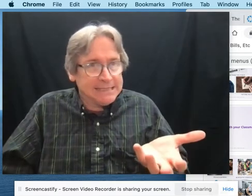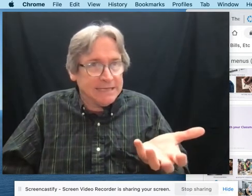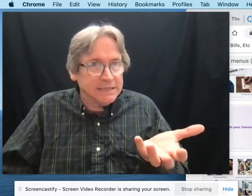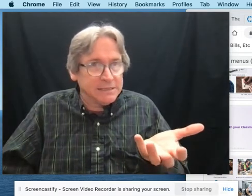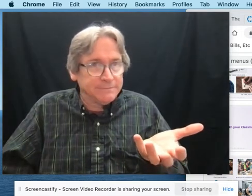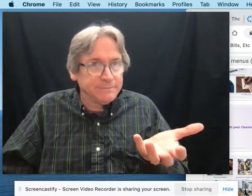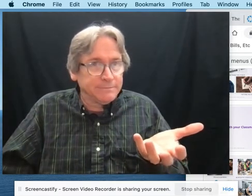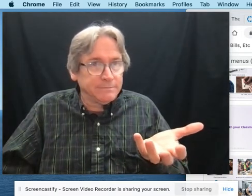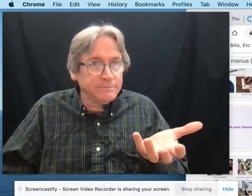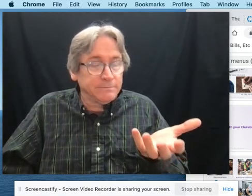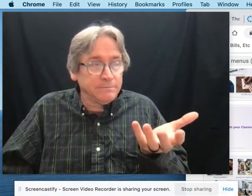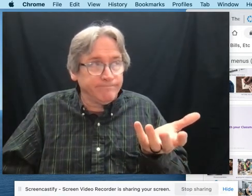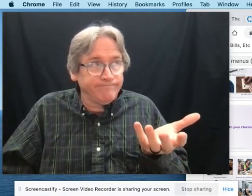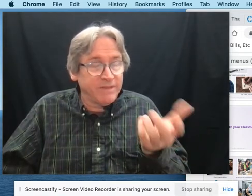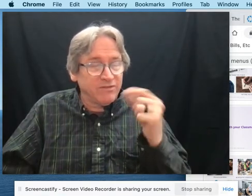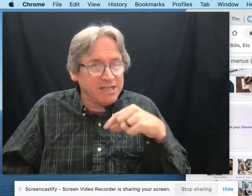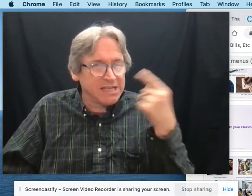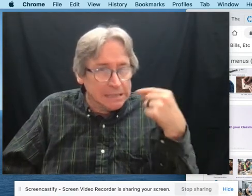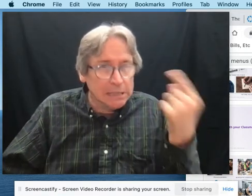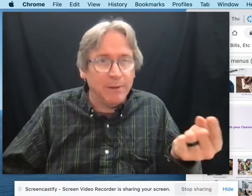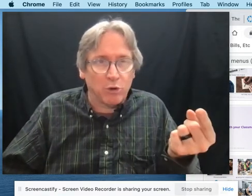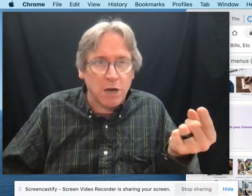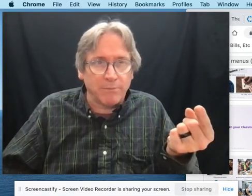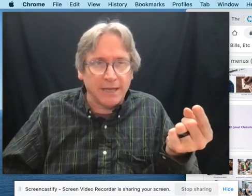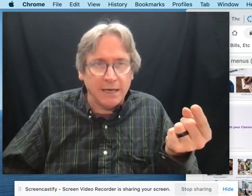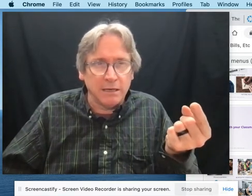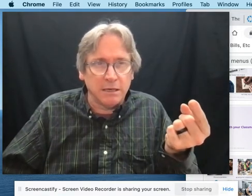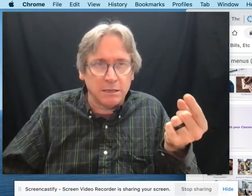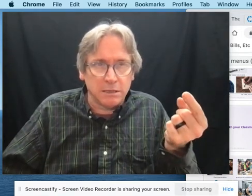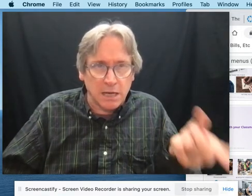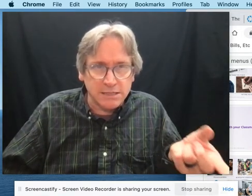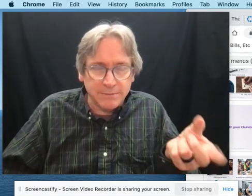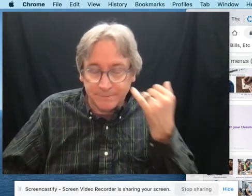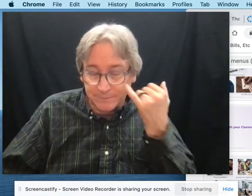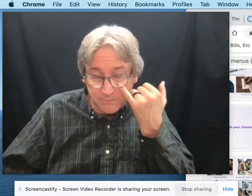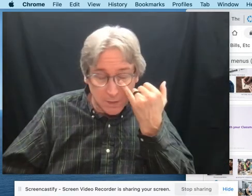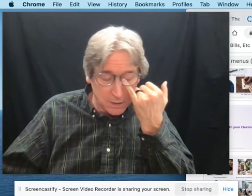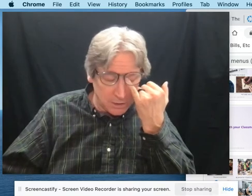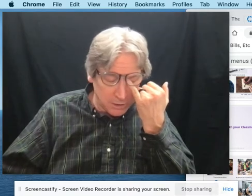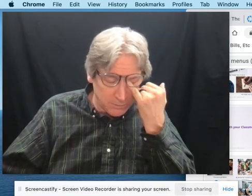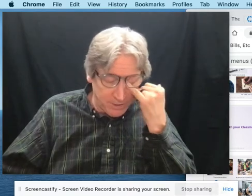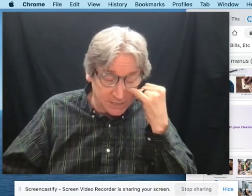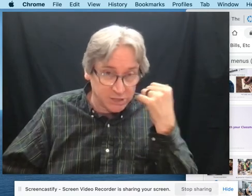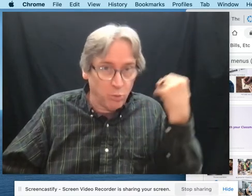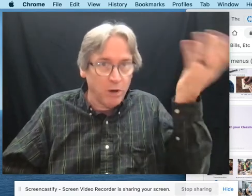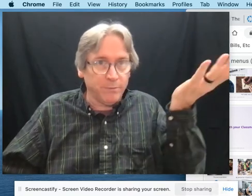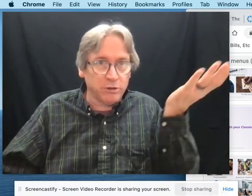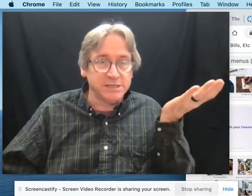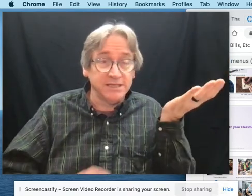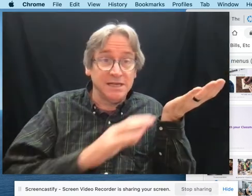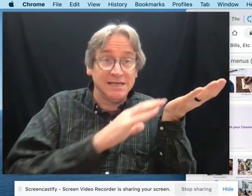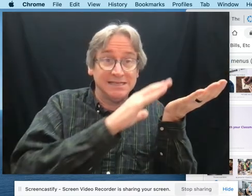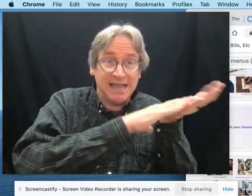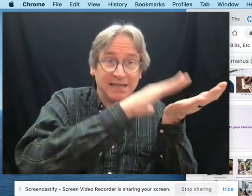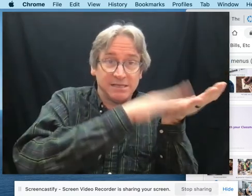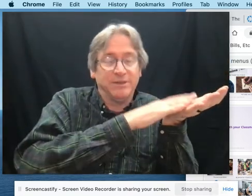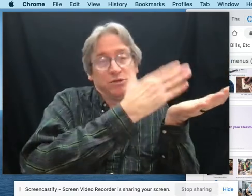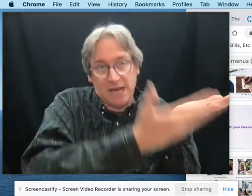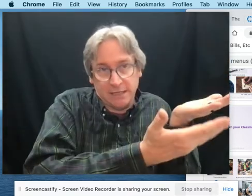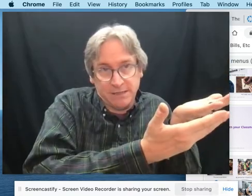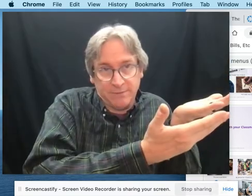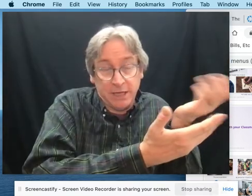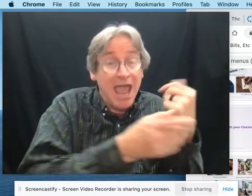Dictating a sentence. It's a little bit more complicated concept because it's one person saying